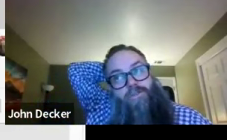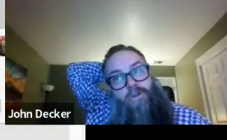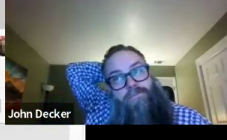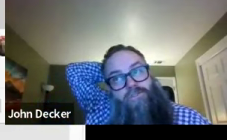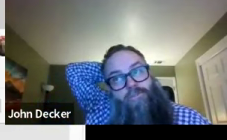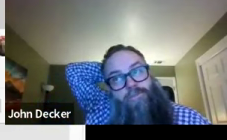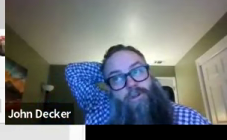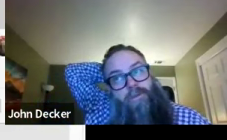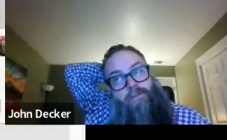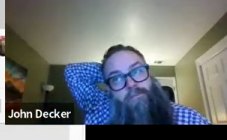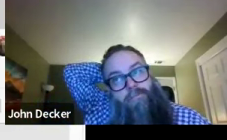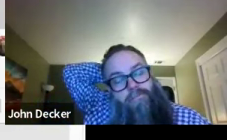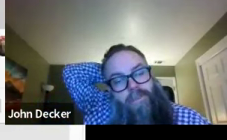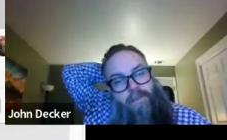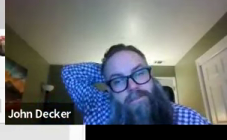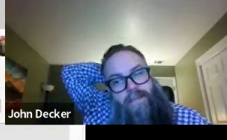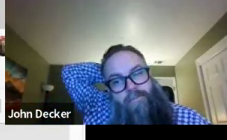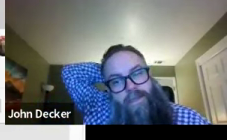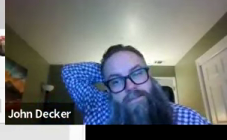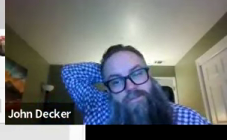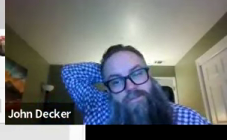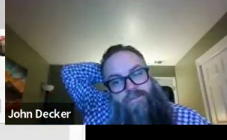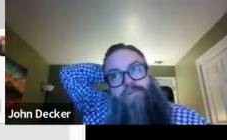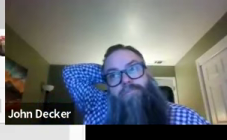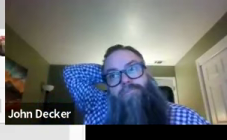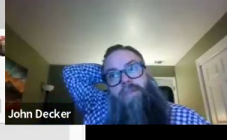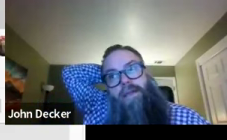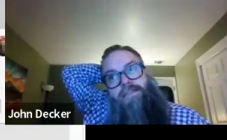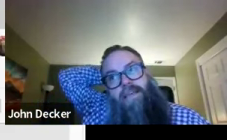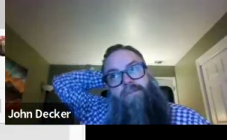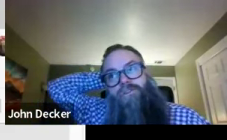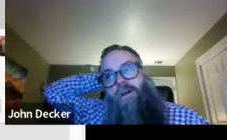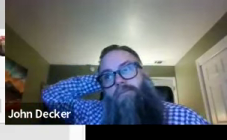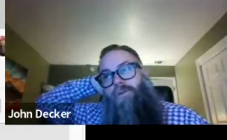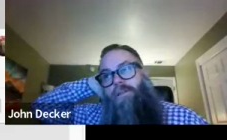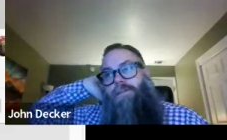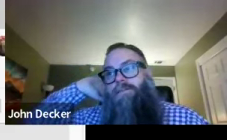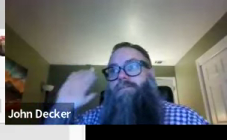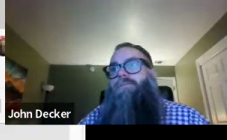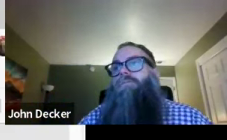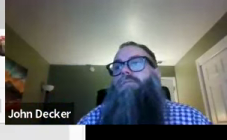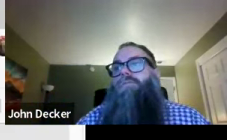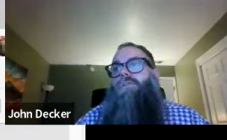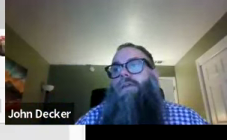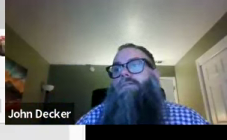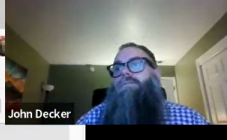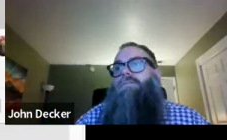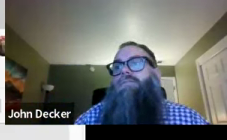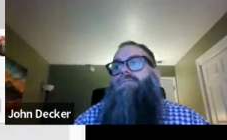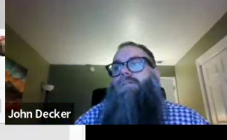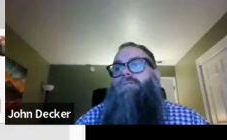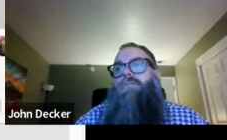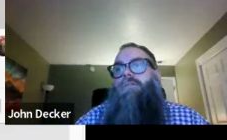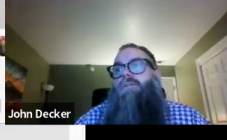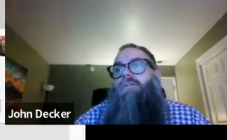or educational programs to group employment, attaining a paid internship, and staying in their job for at least 30